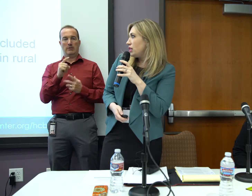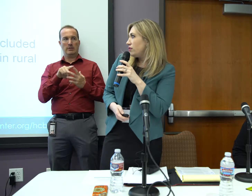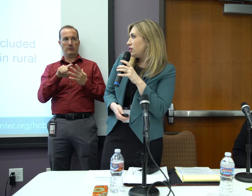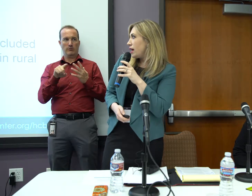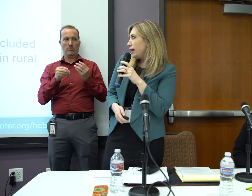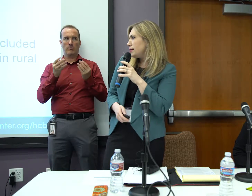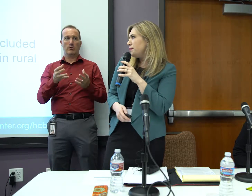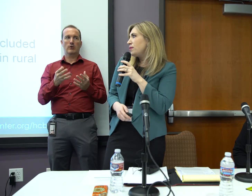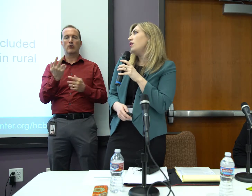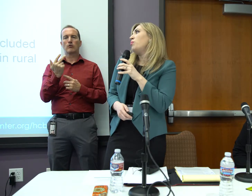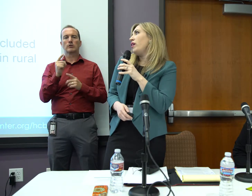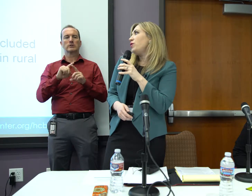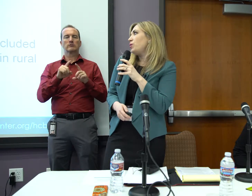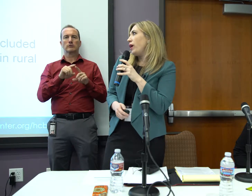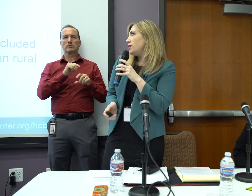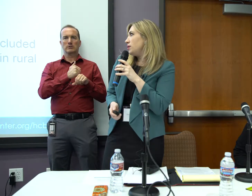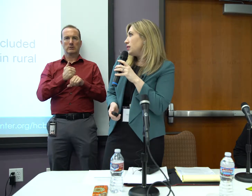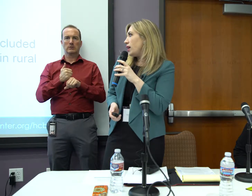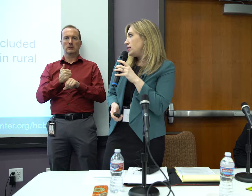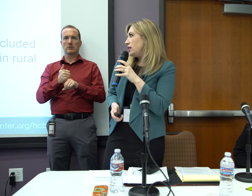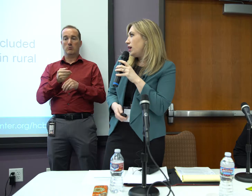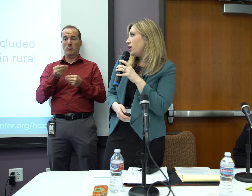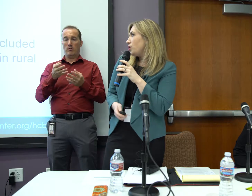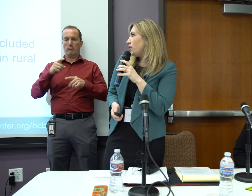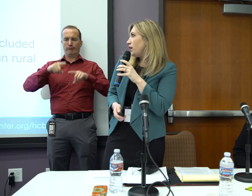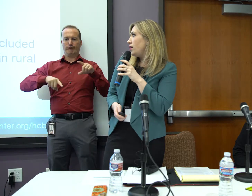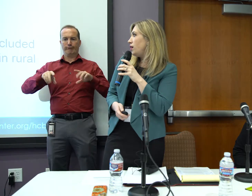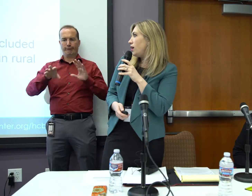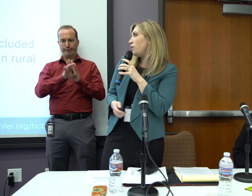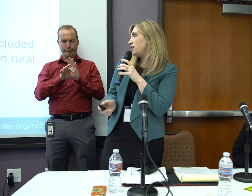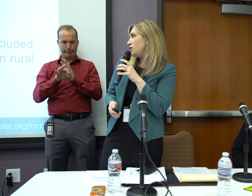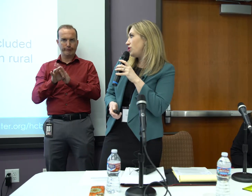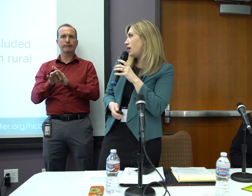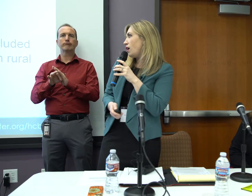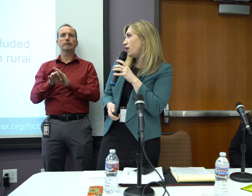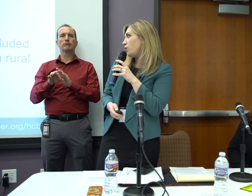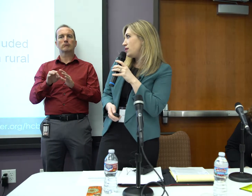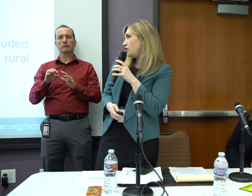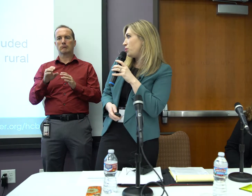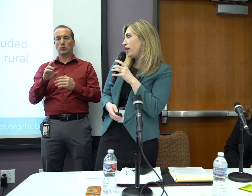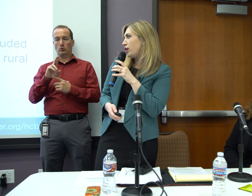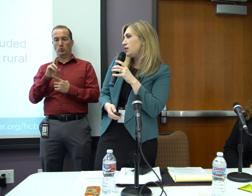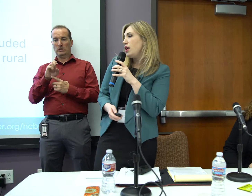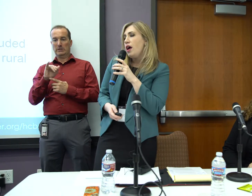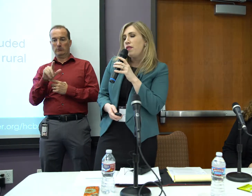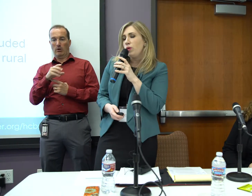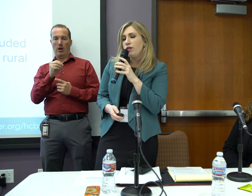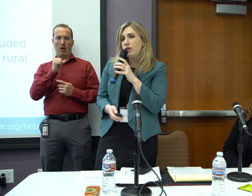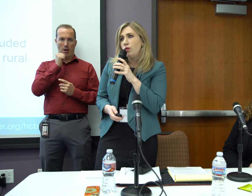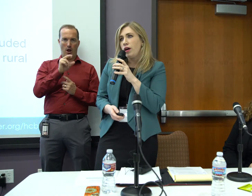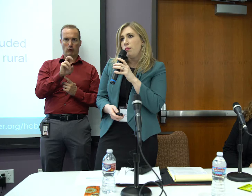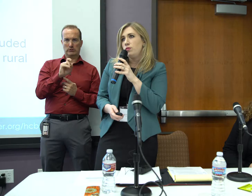in 13 different settings. Providers were randomly selected and included residential and non-residential providers. And